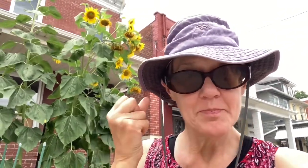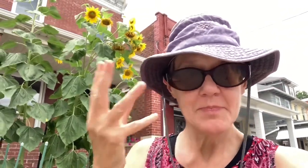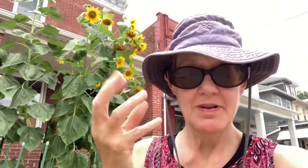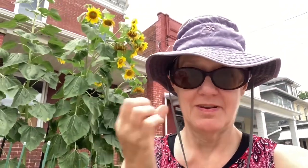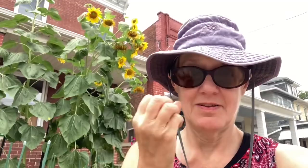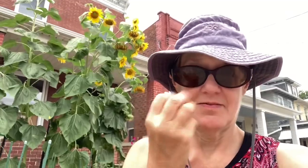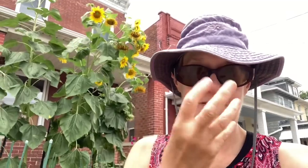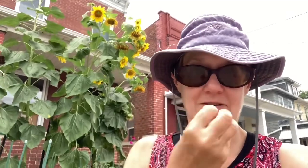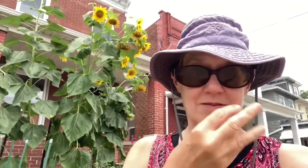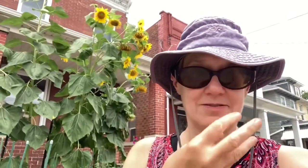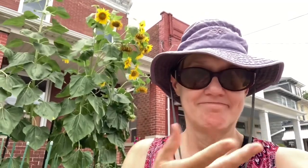blossoms.